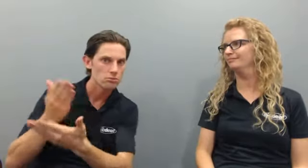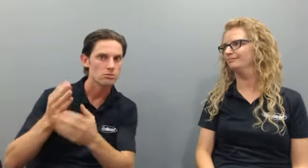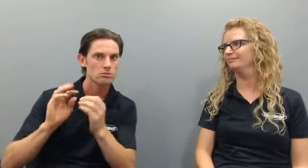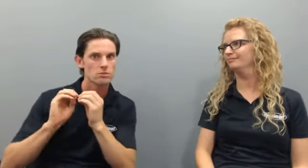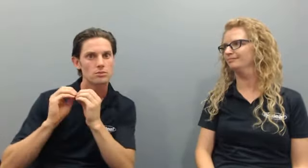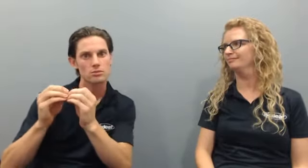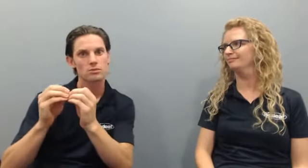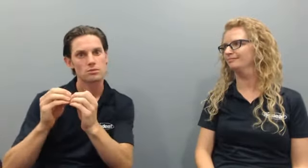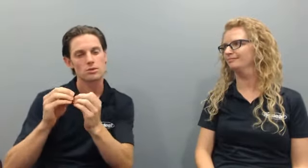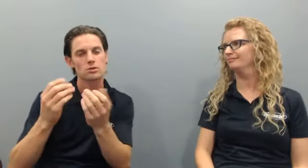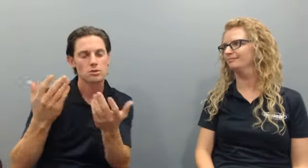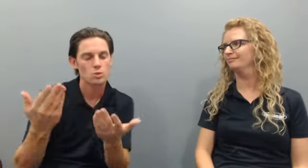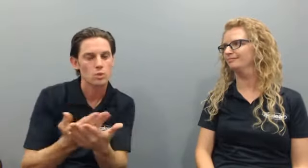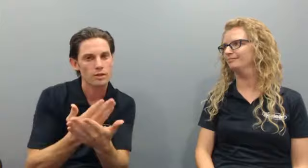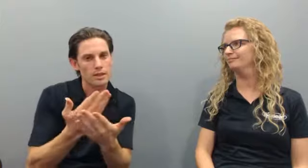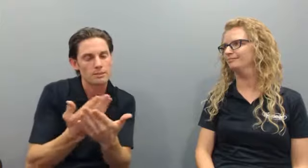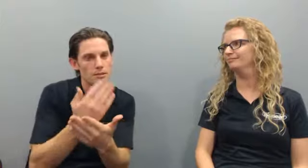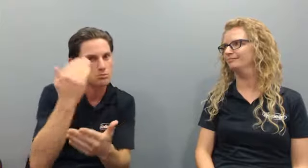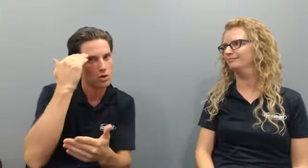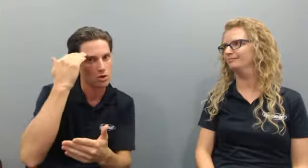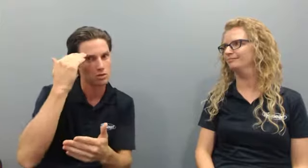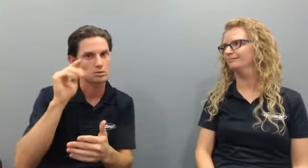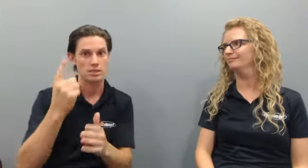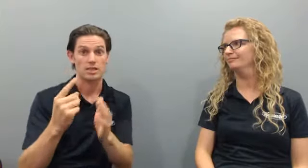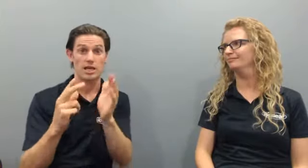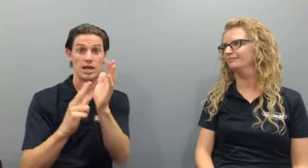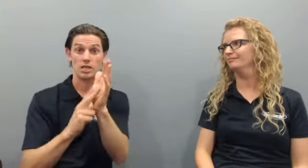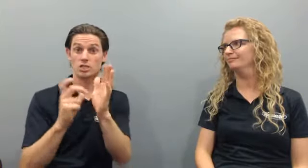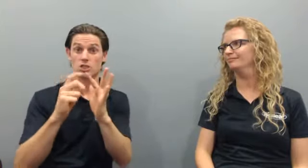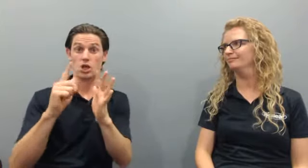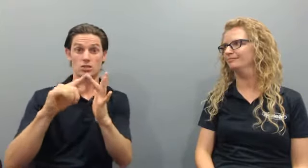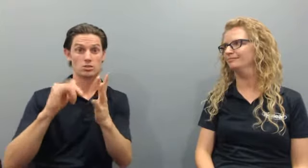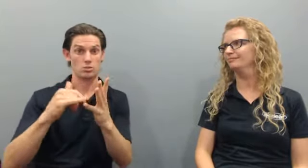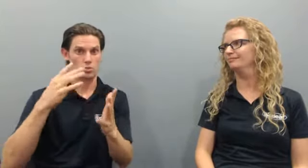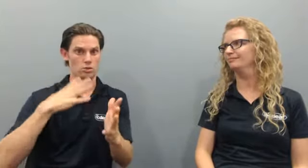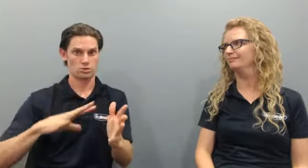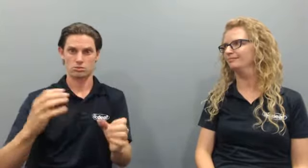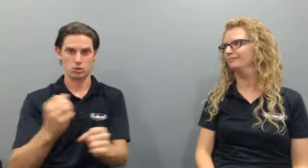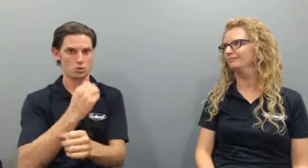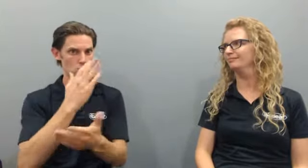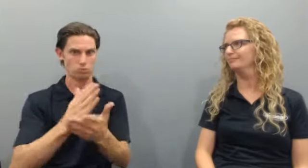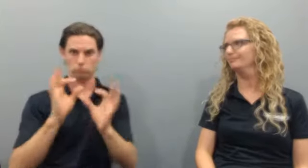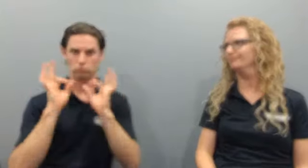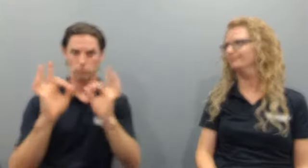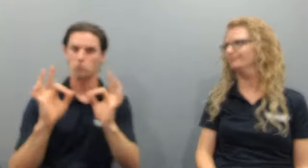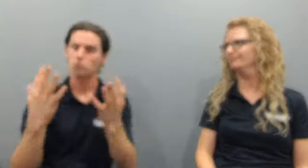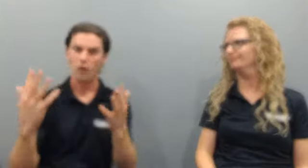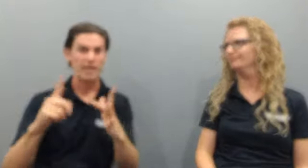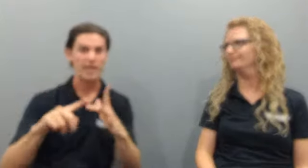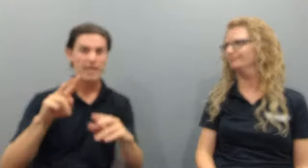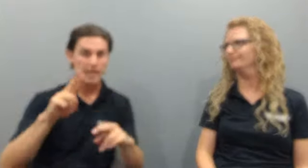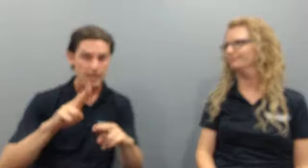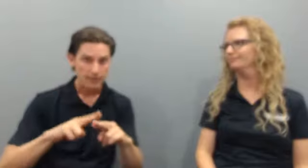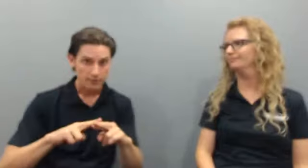to have that conversation and to do those negotiations. So please do keep that in mind. The NDIS wants to make sure that everything